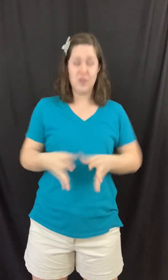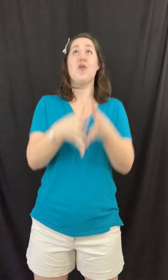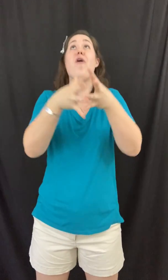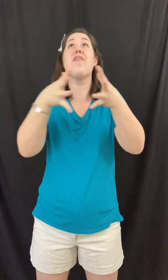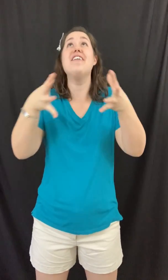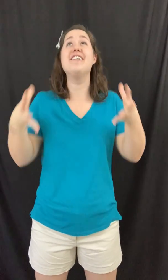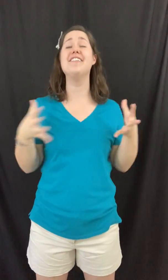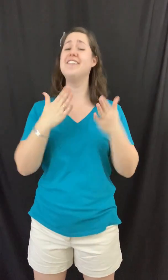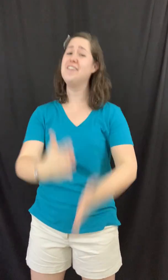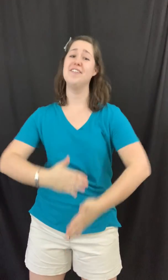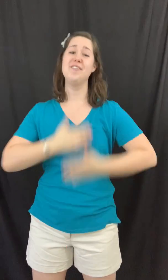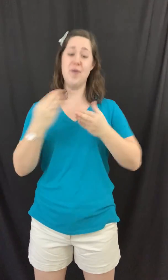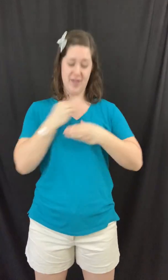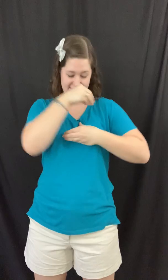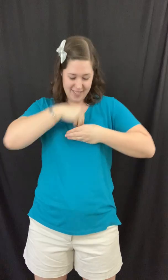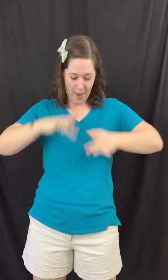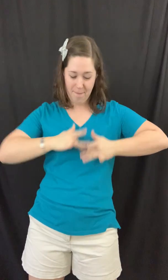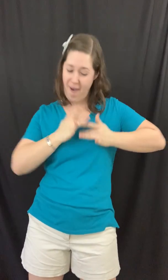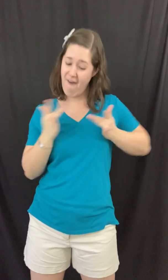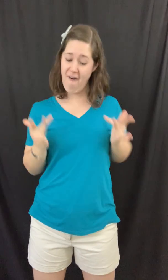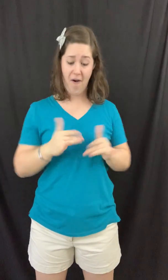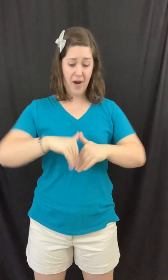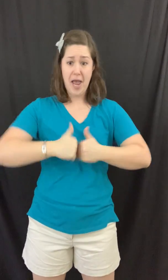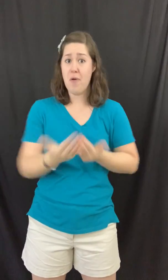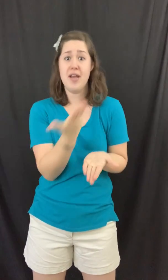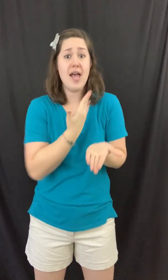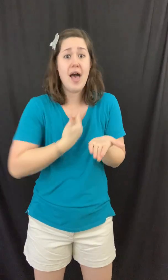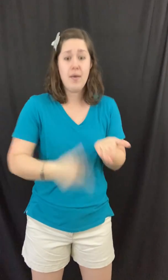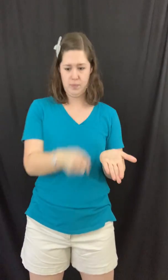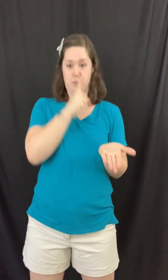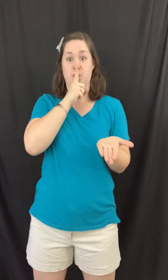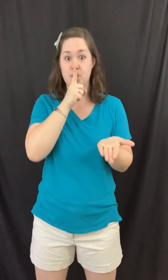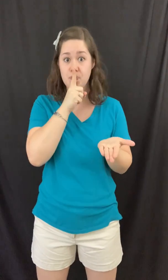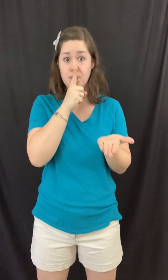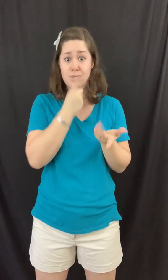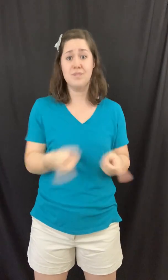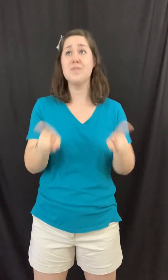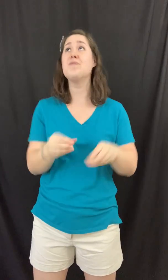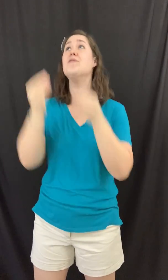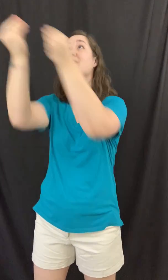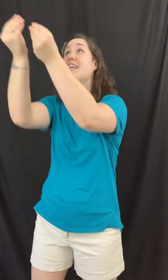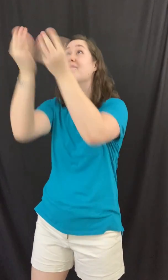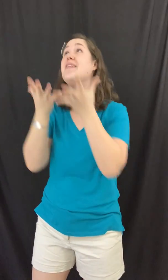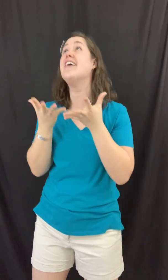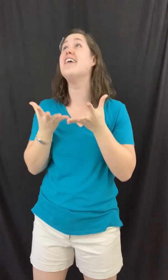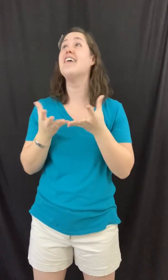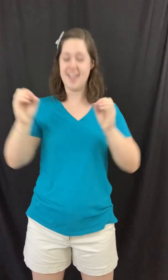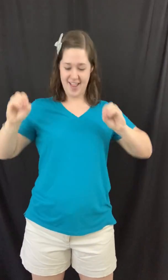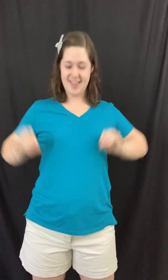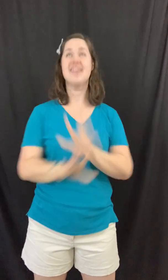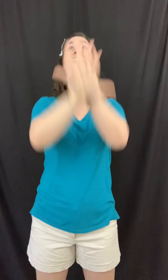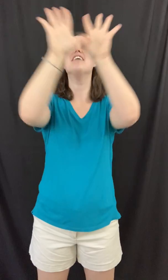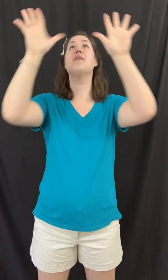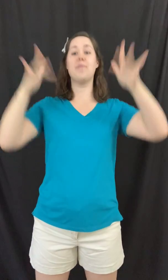there's all this joy inside my heart How can I be quiet When you gave me light to